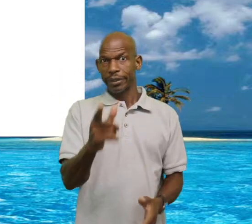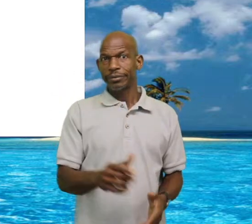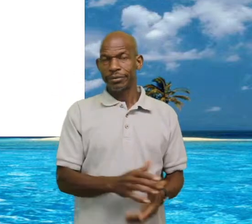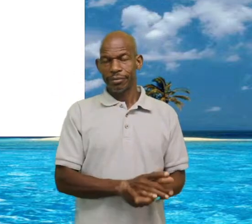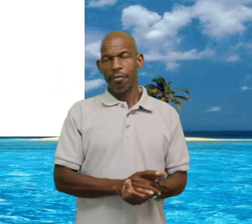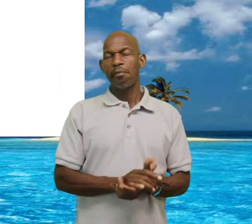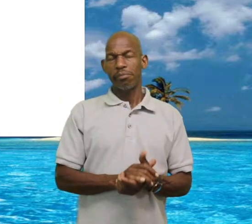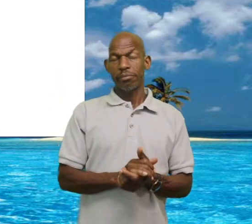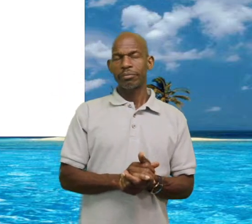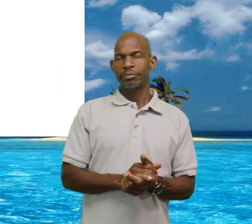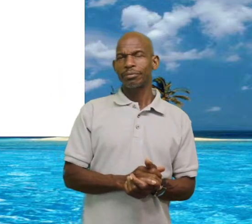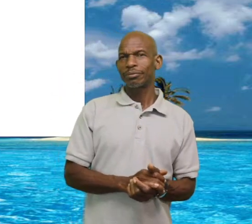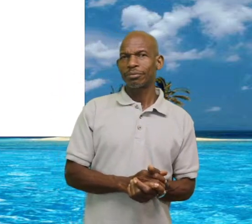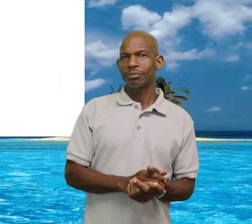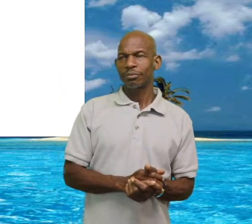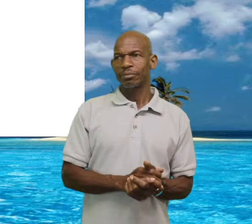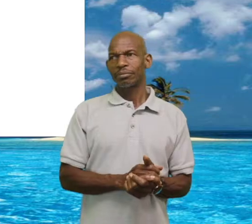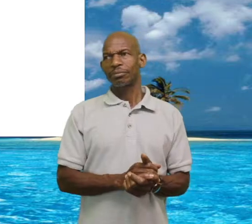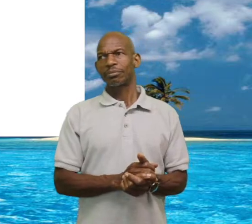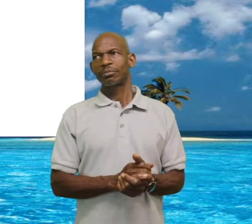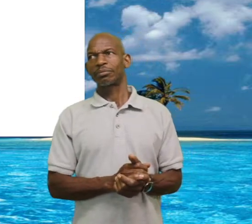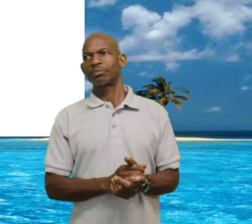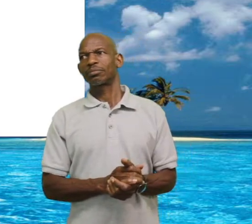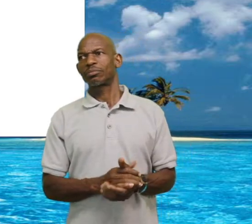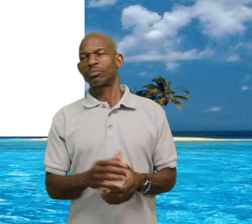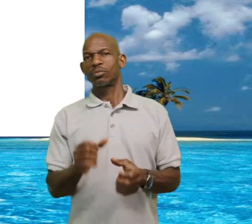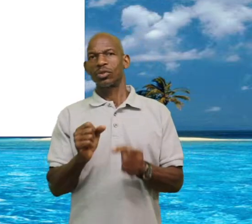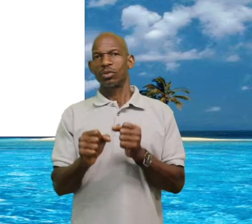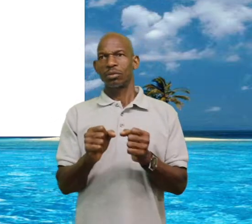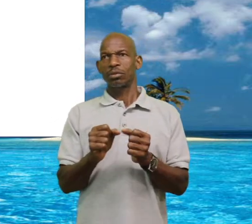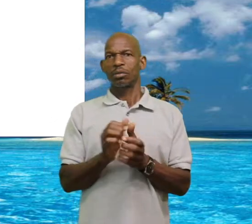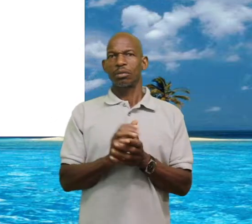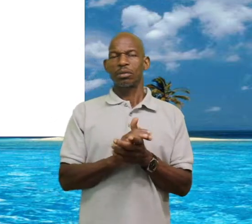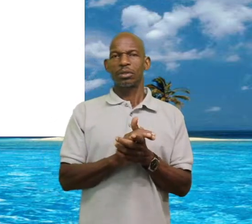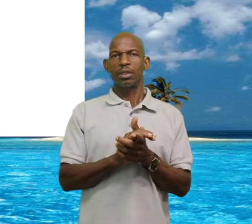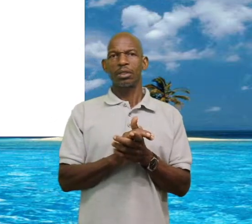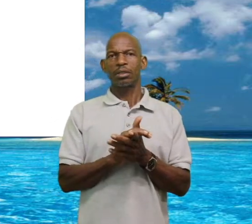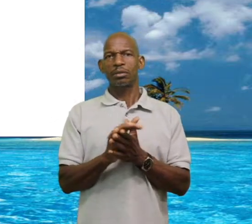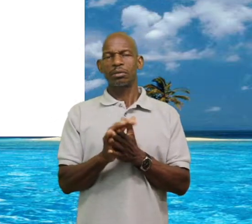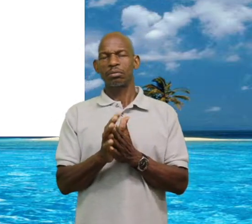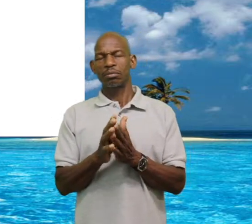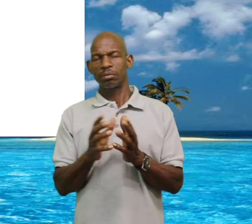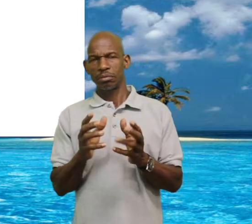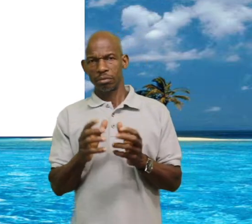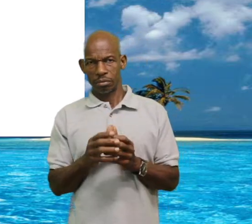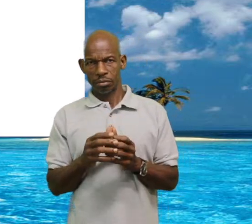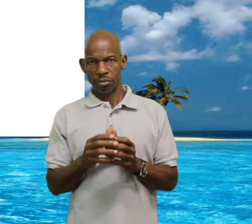a consonant. And we have in terms of the alphabet, the consonants.